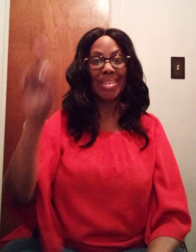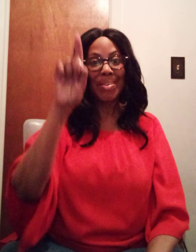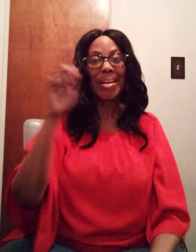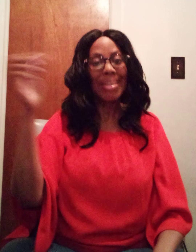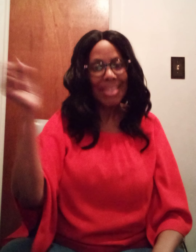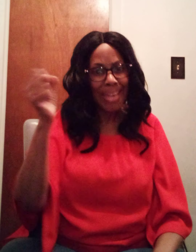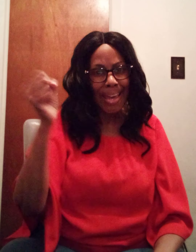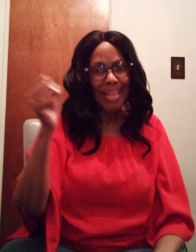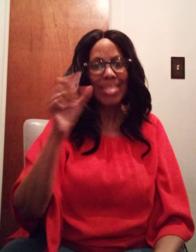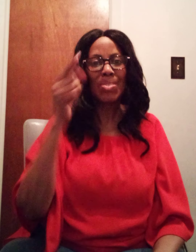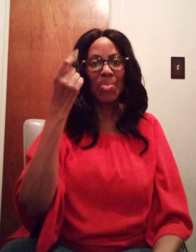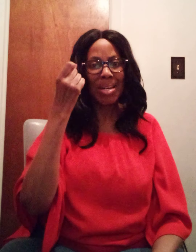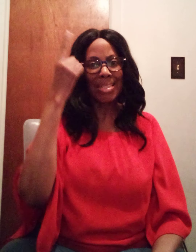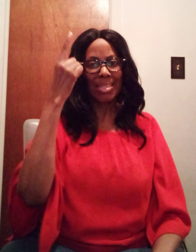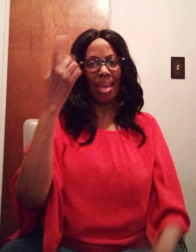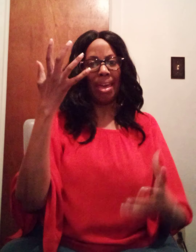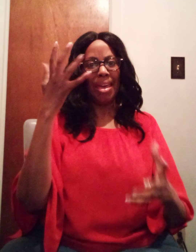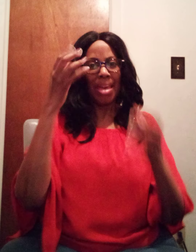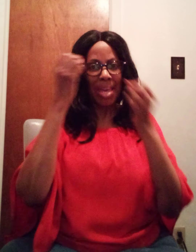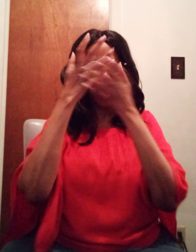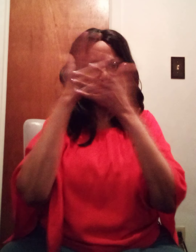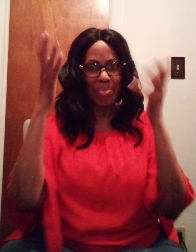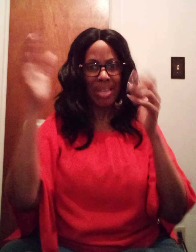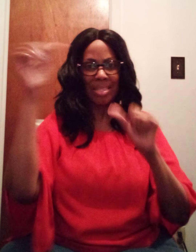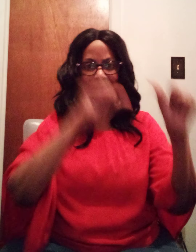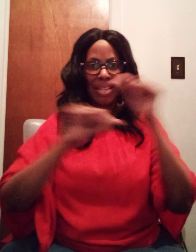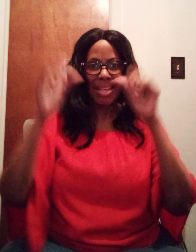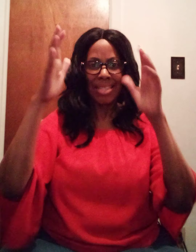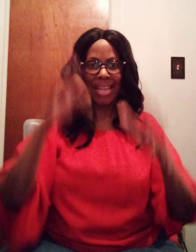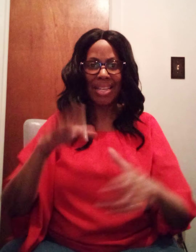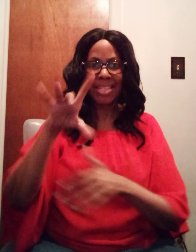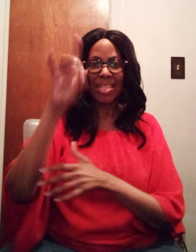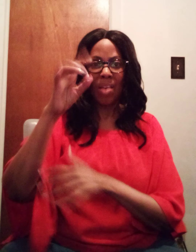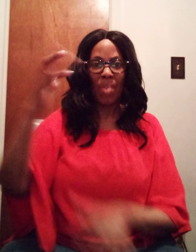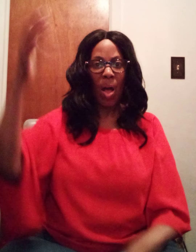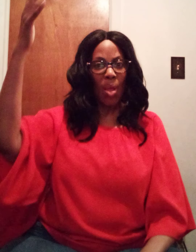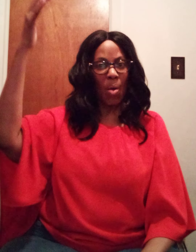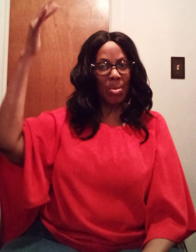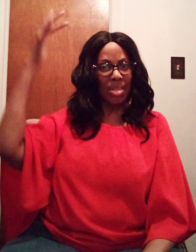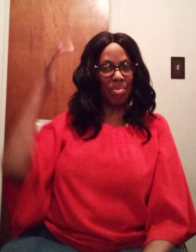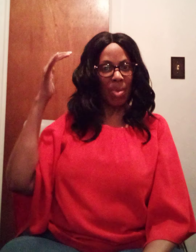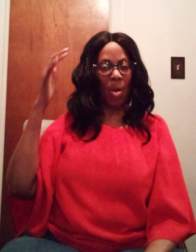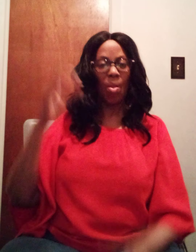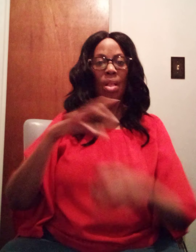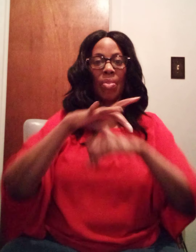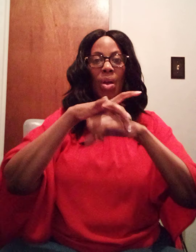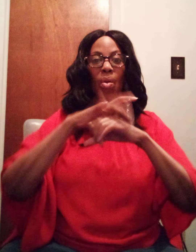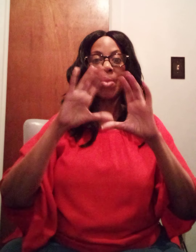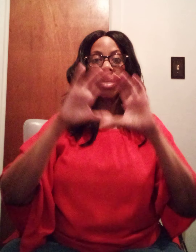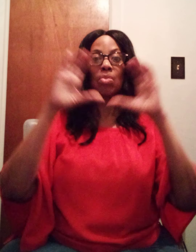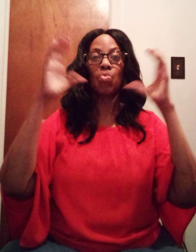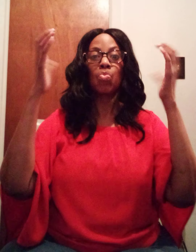ago. The Earth is round, cool. The same is true for lines of latitude. The Earth